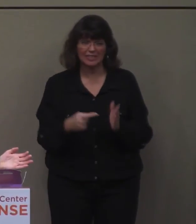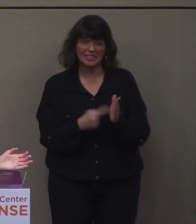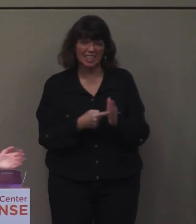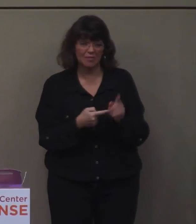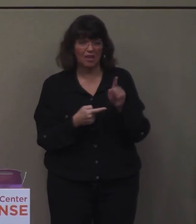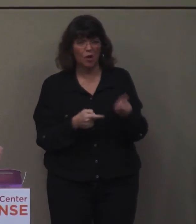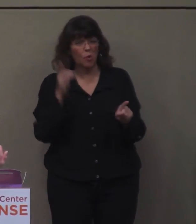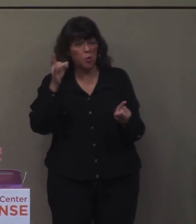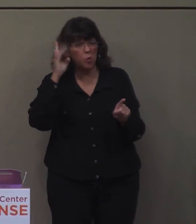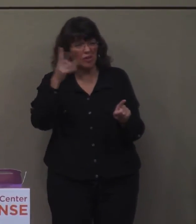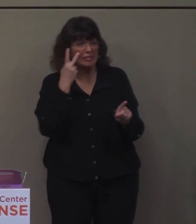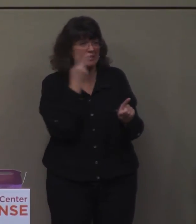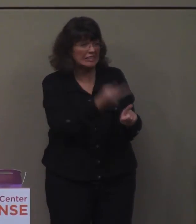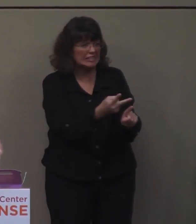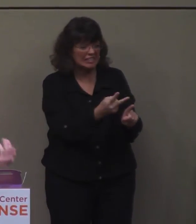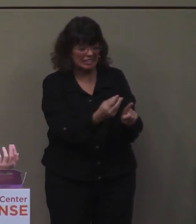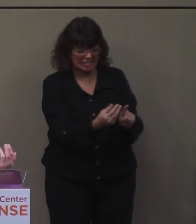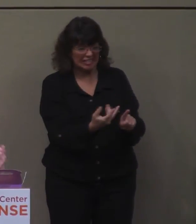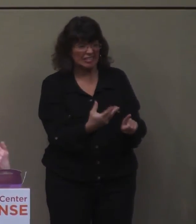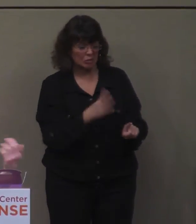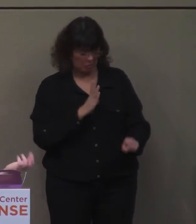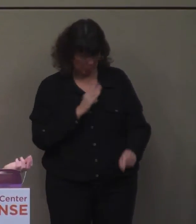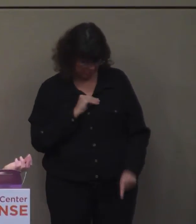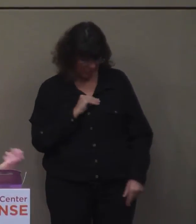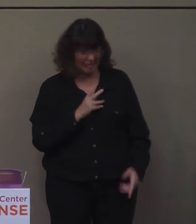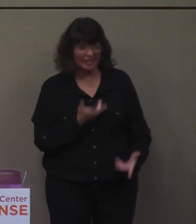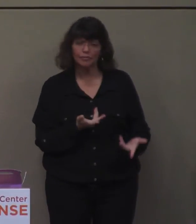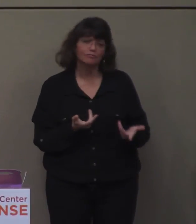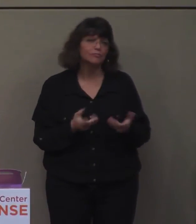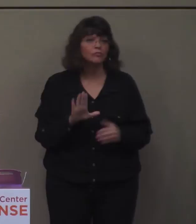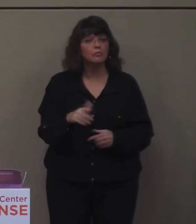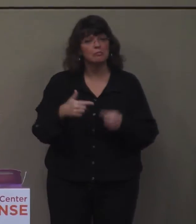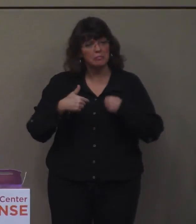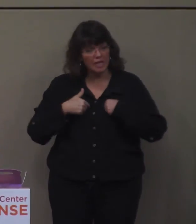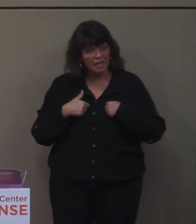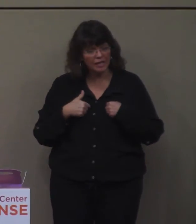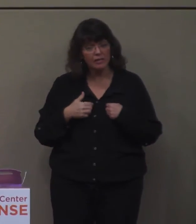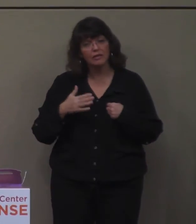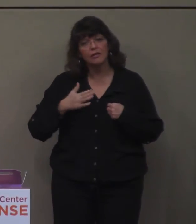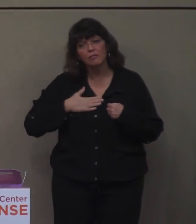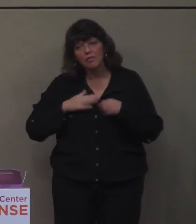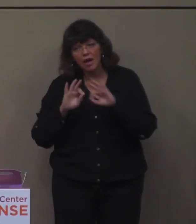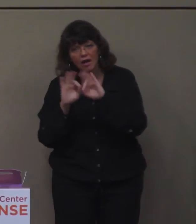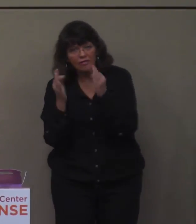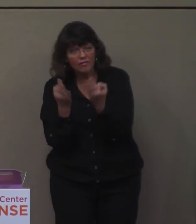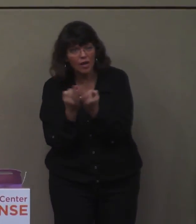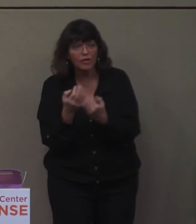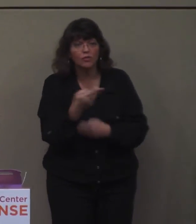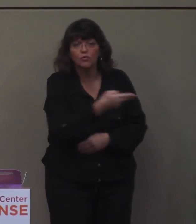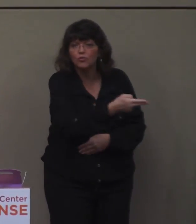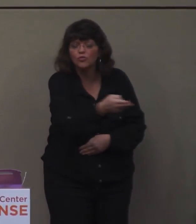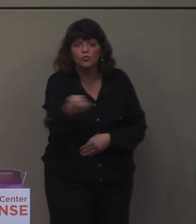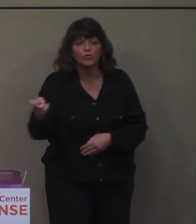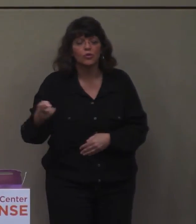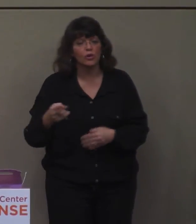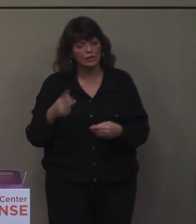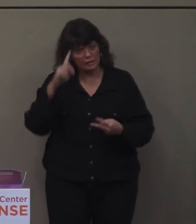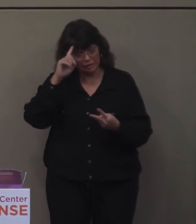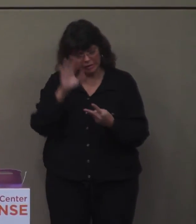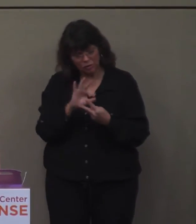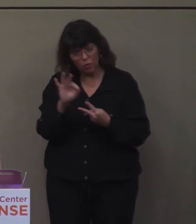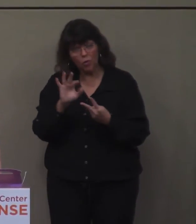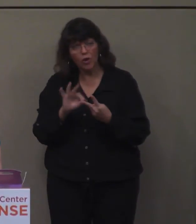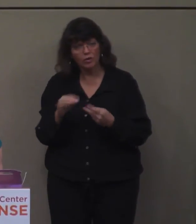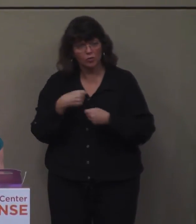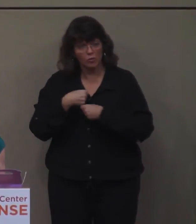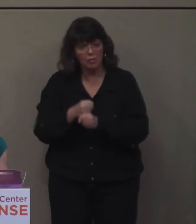or better. And my hope for me and for my family and for all of us is that we choose to make it better. So that's the little flashlight.